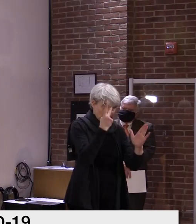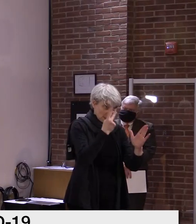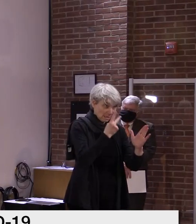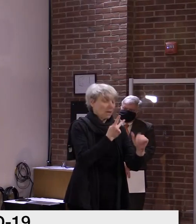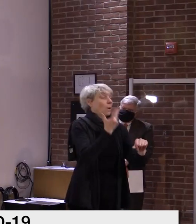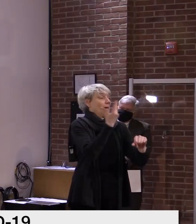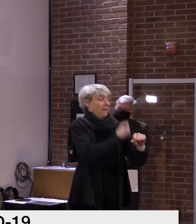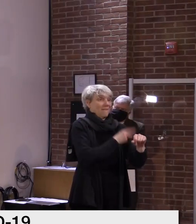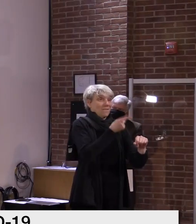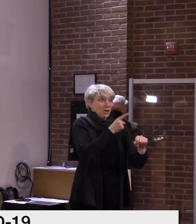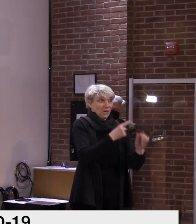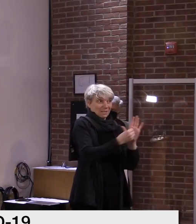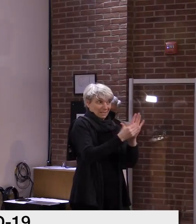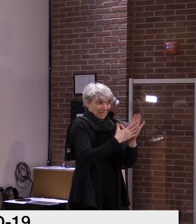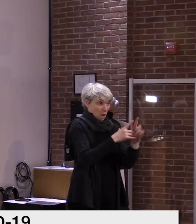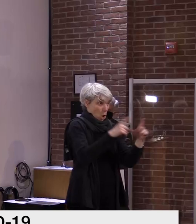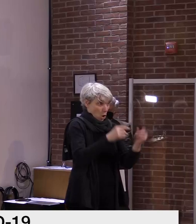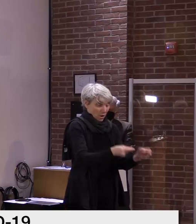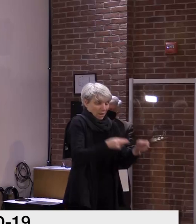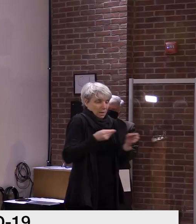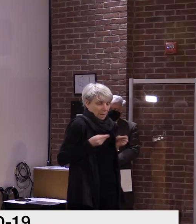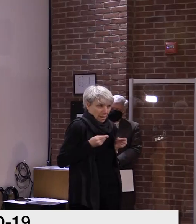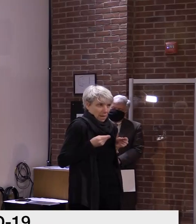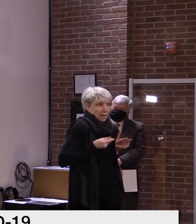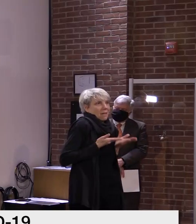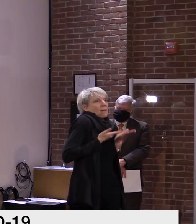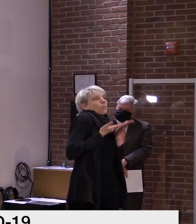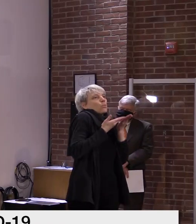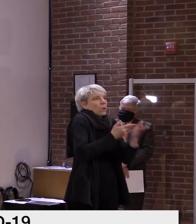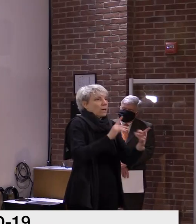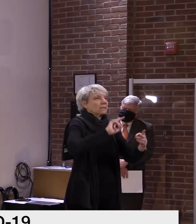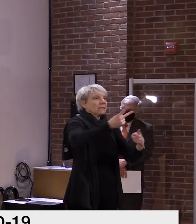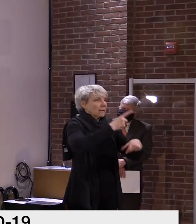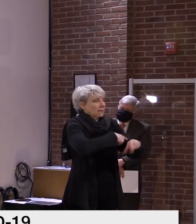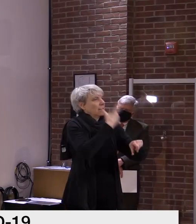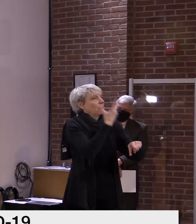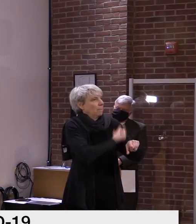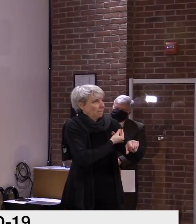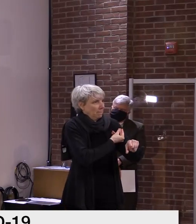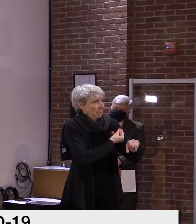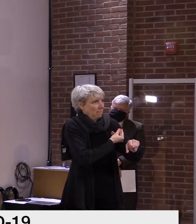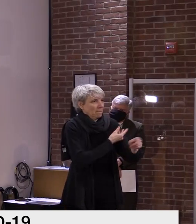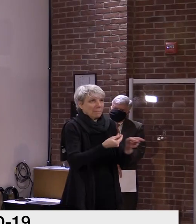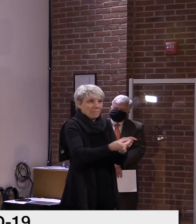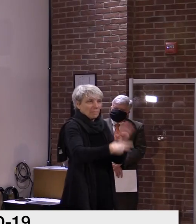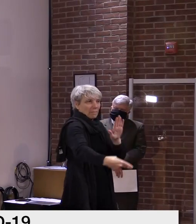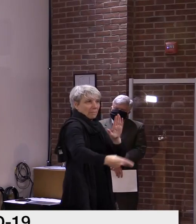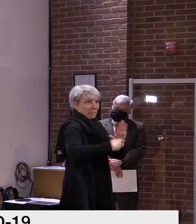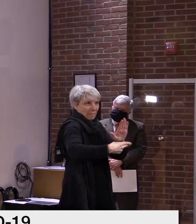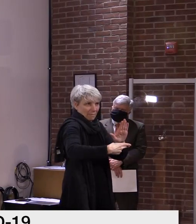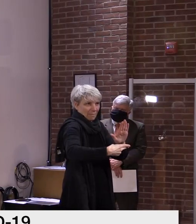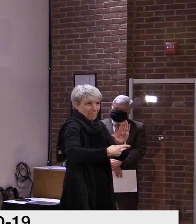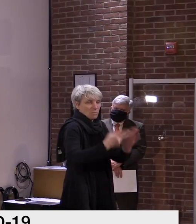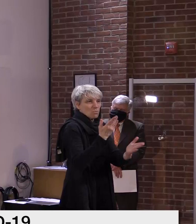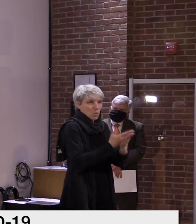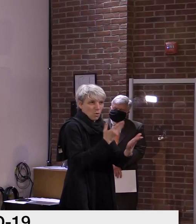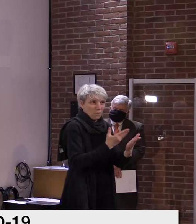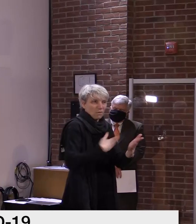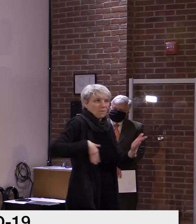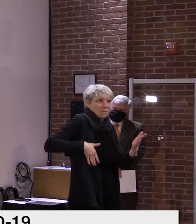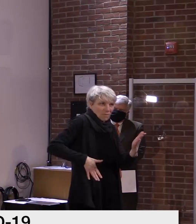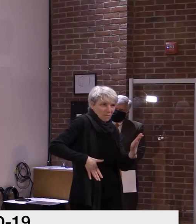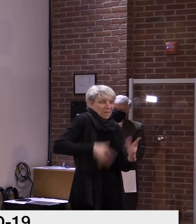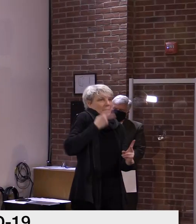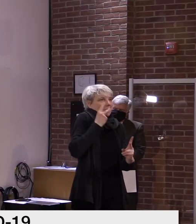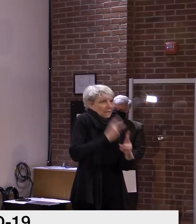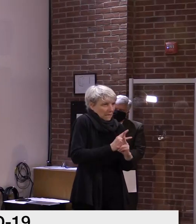your second dose appointment. That makes it a lot easier to record your second dose and allow you to have a proof of